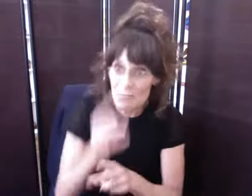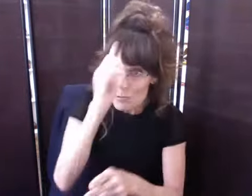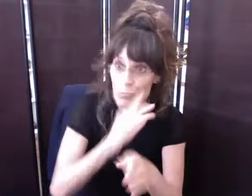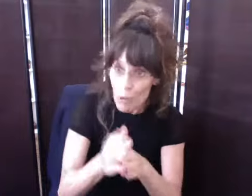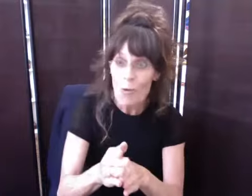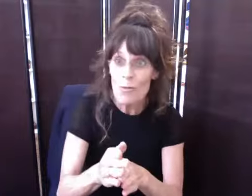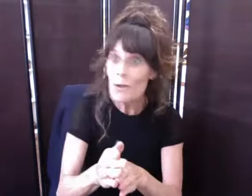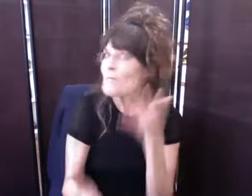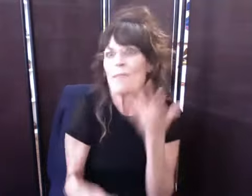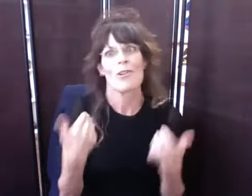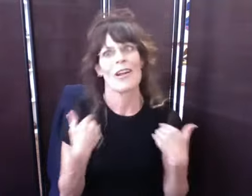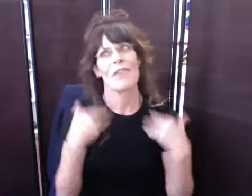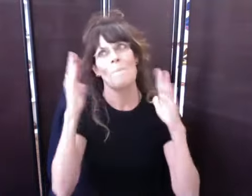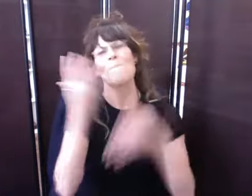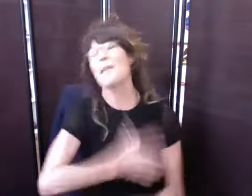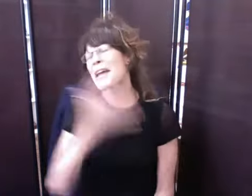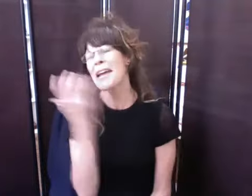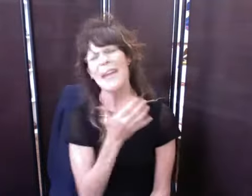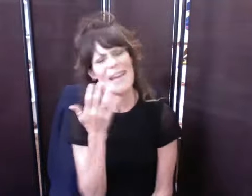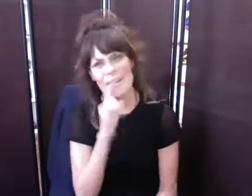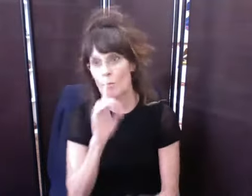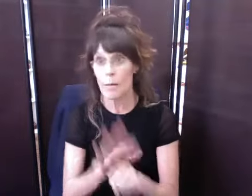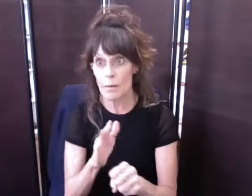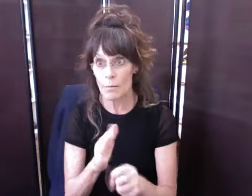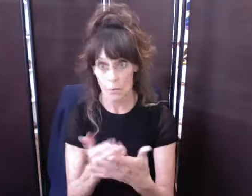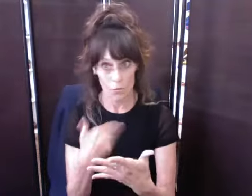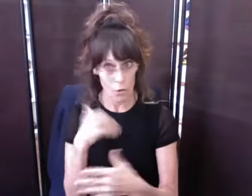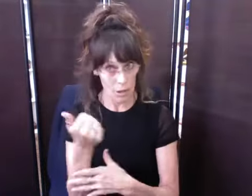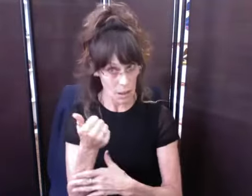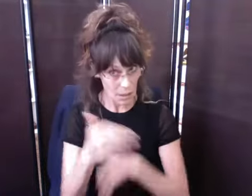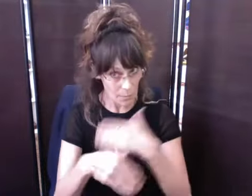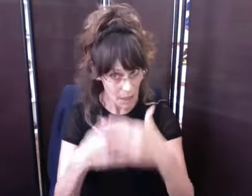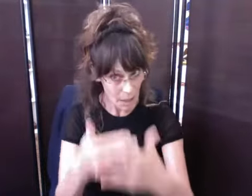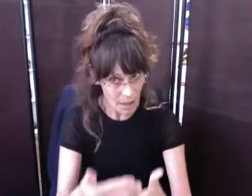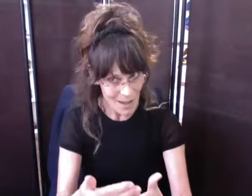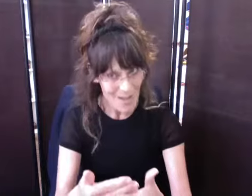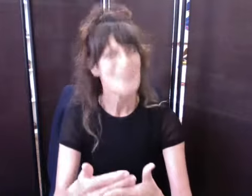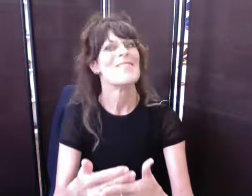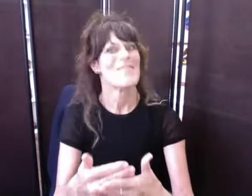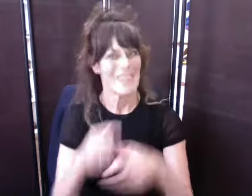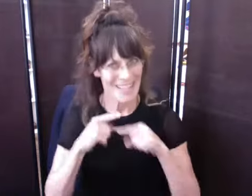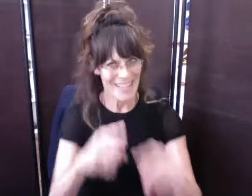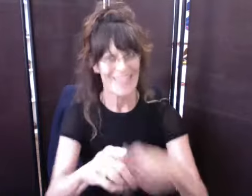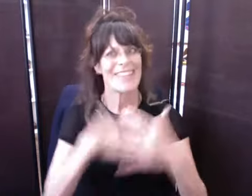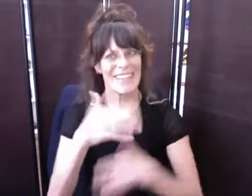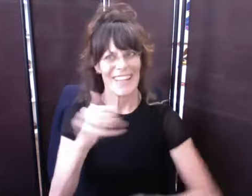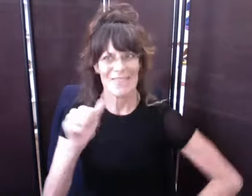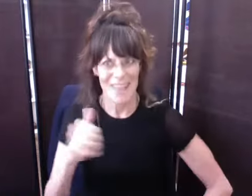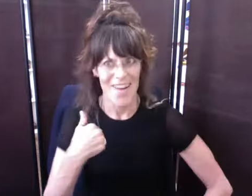get those amazing promises, not only before step 10, but man, the ones in step 10. How great are those,